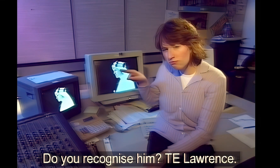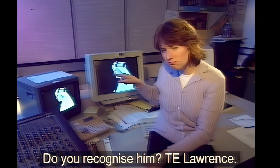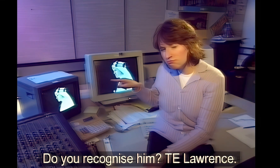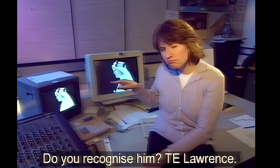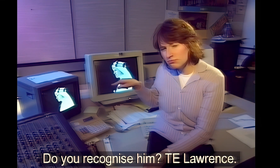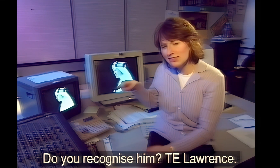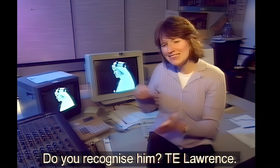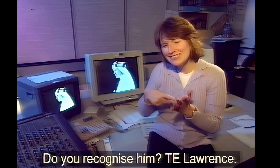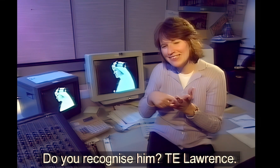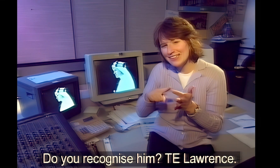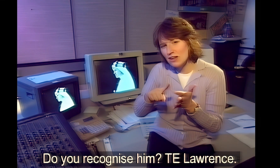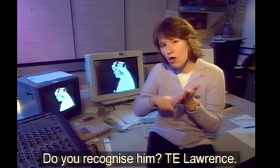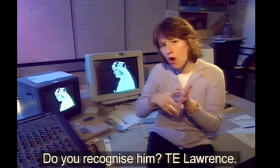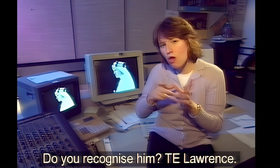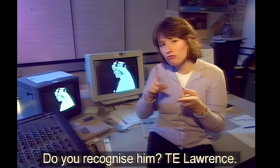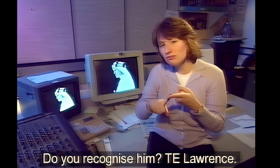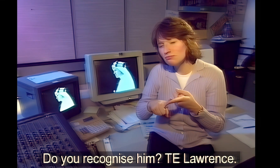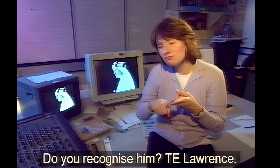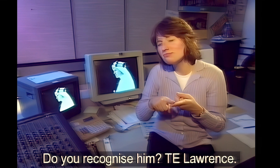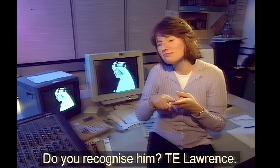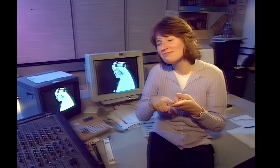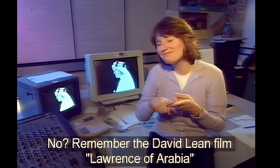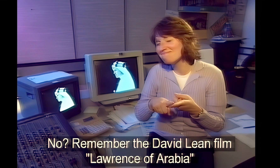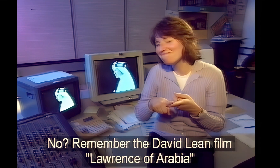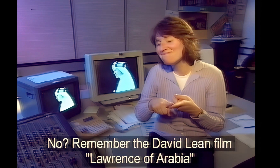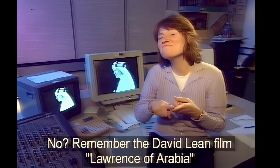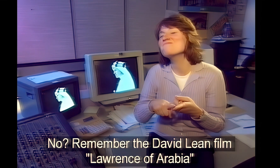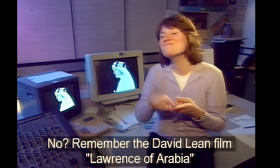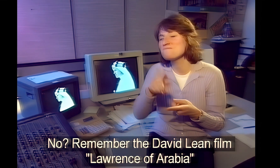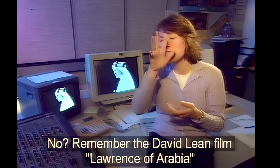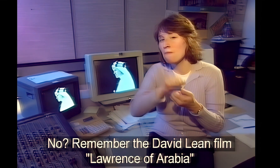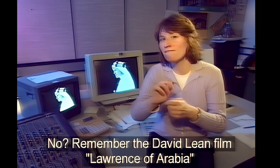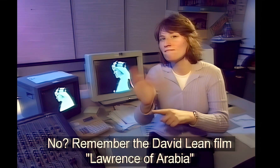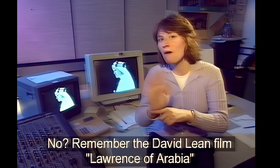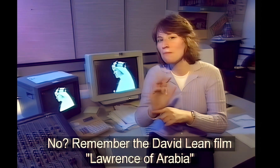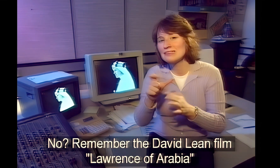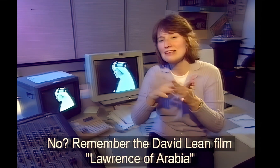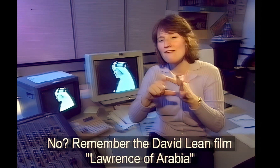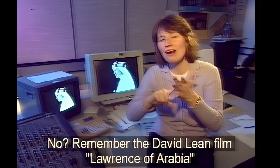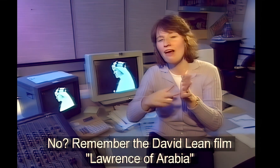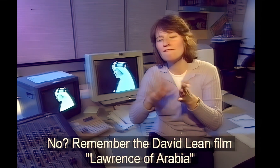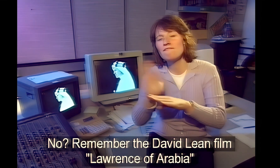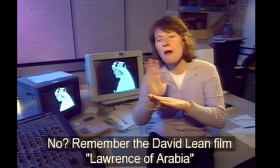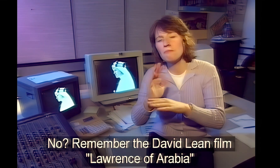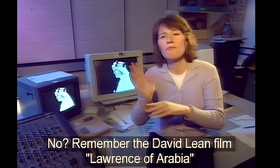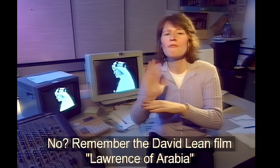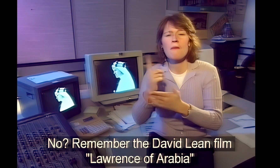Do you recognise him? T.E. Lawrence. No? Remember the David Lean film, Lawrence of